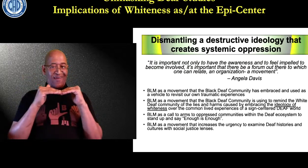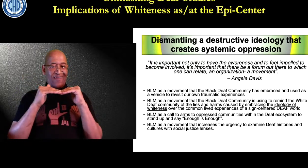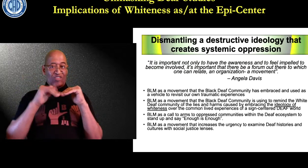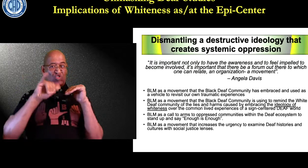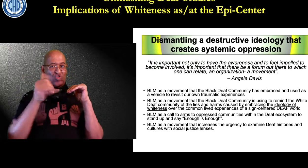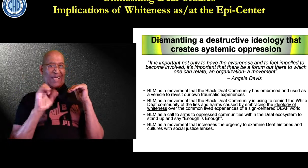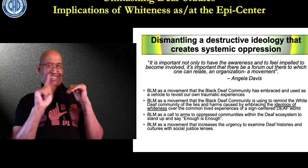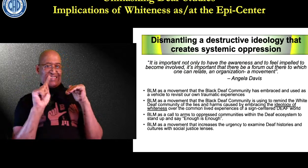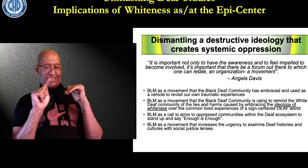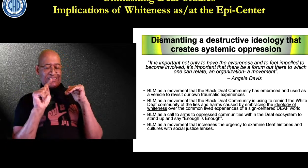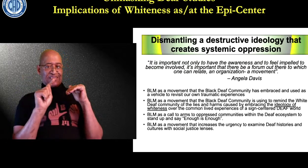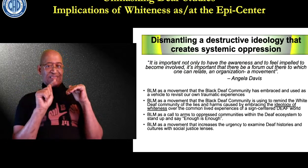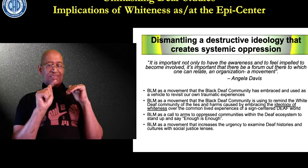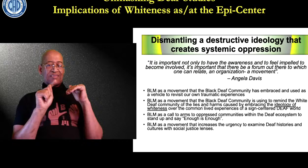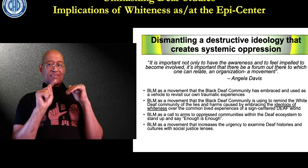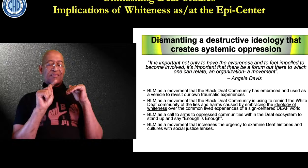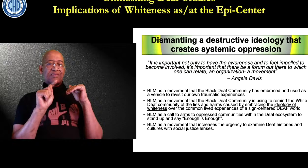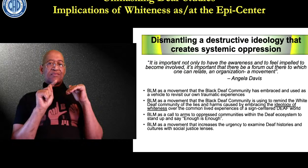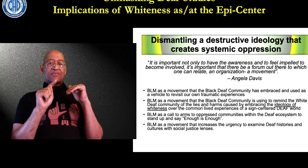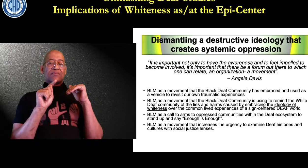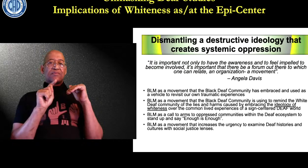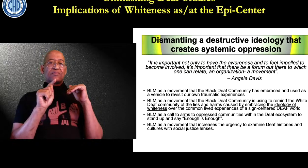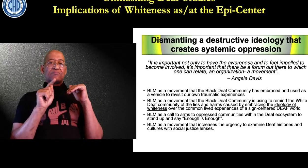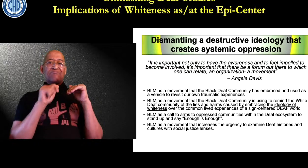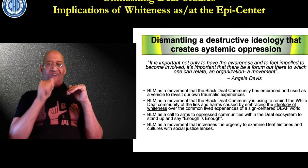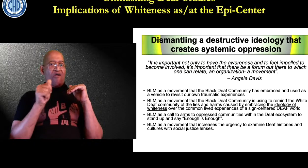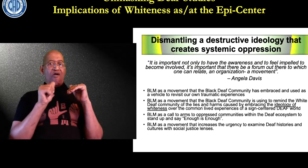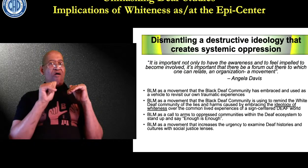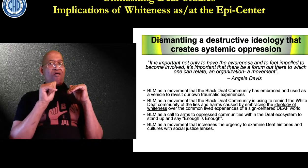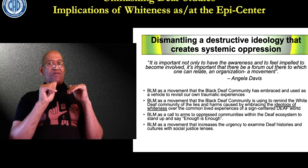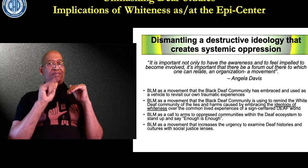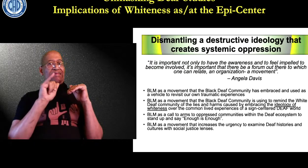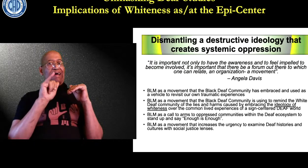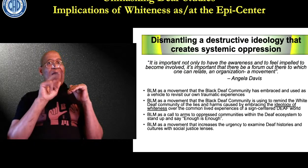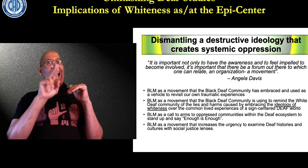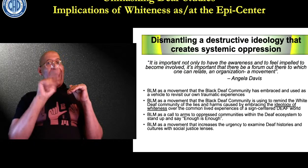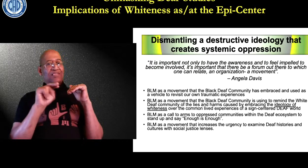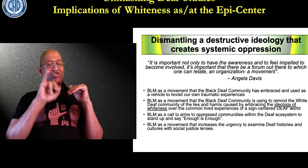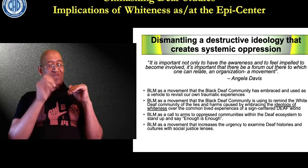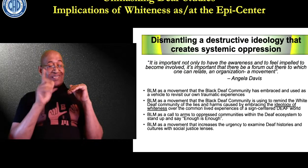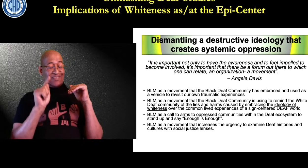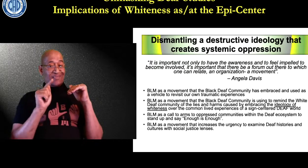That system can still establish a new equality.